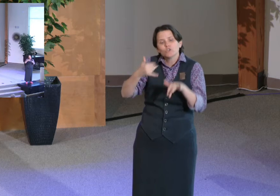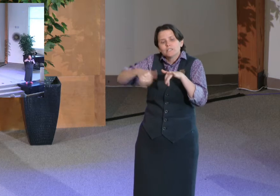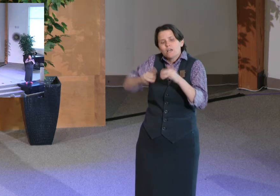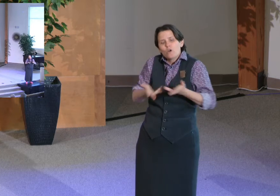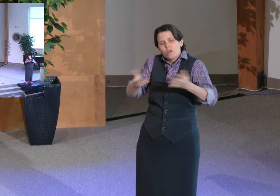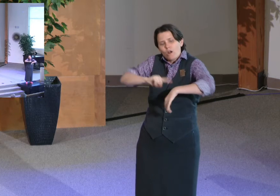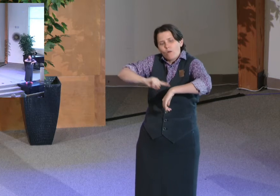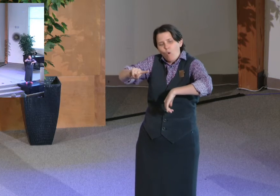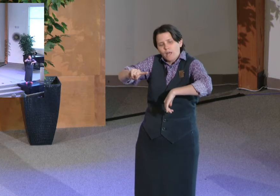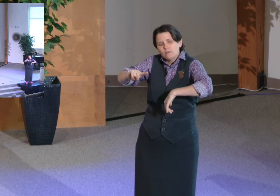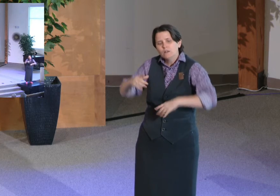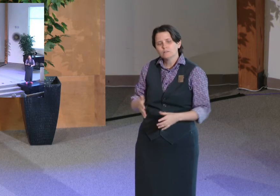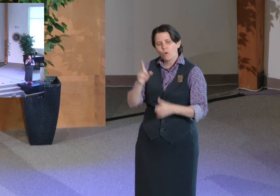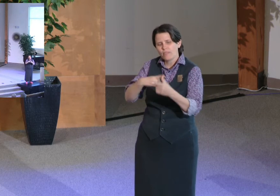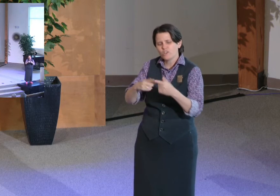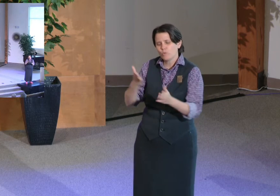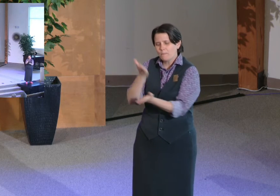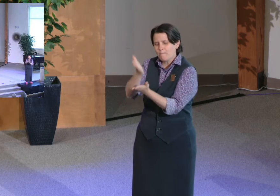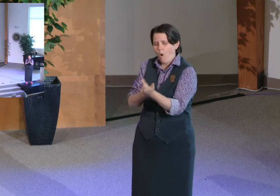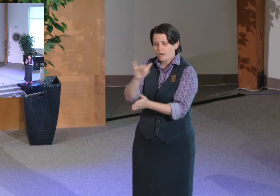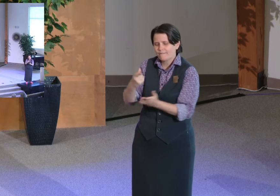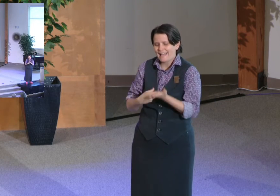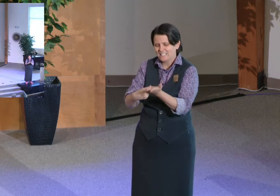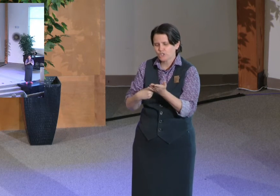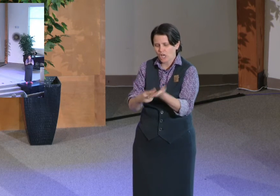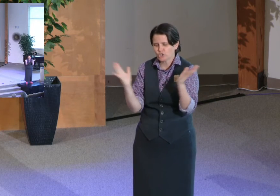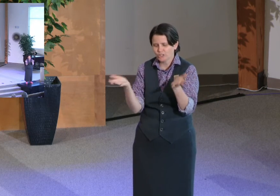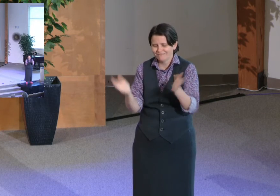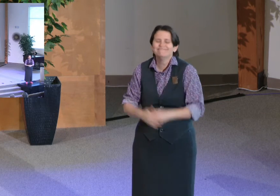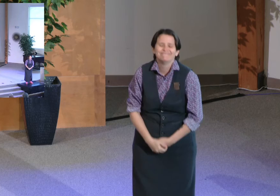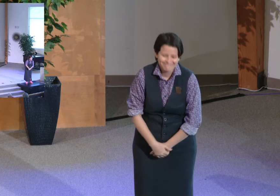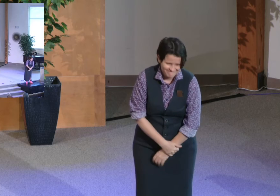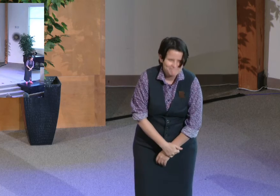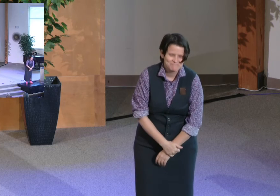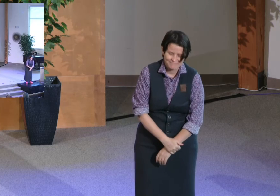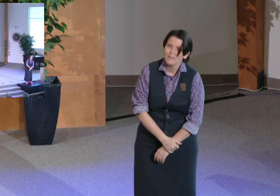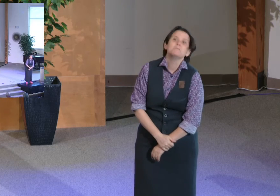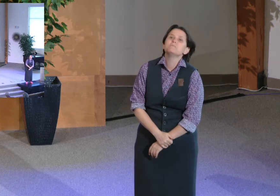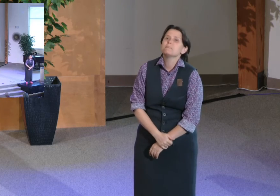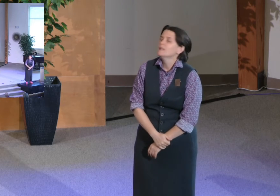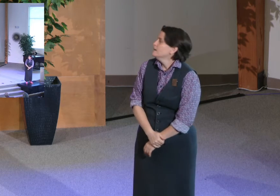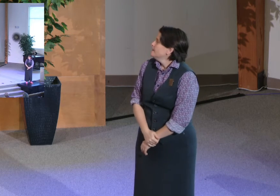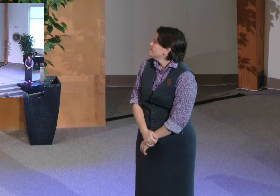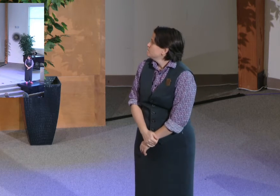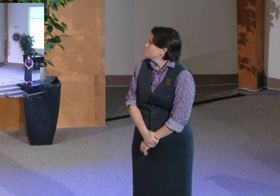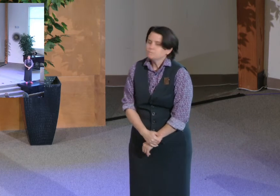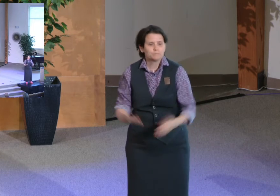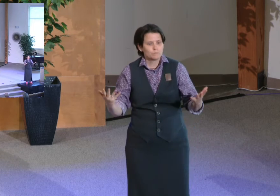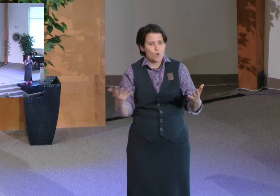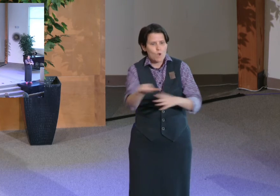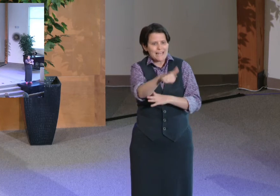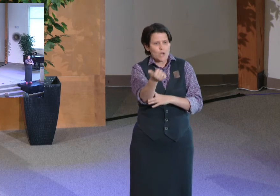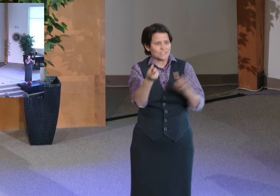right. What else is happening? Oh, what is happening next week? So you'll know, maybe you